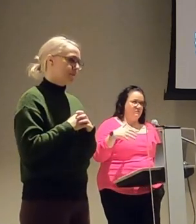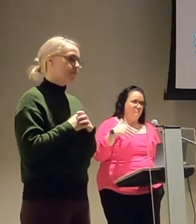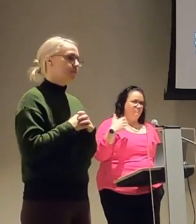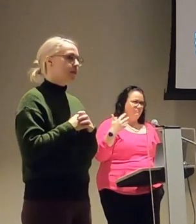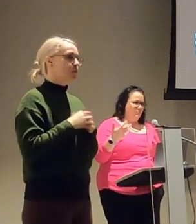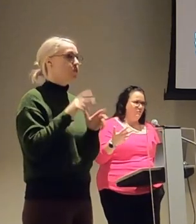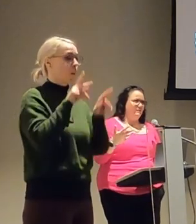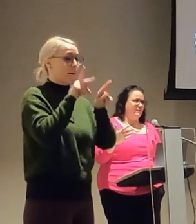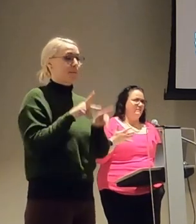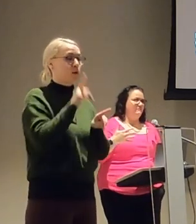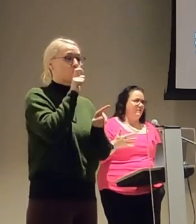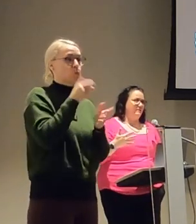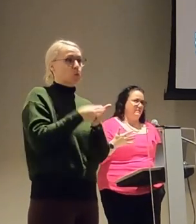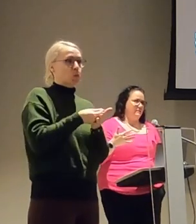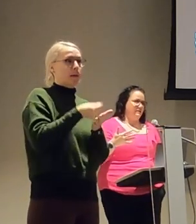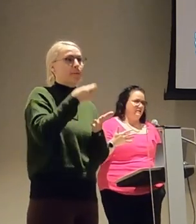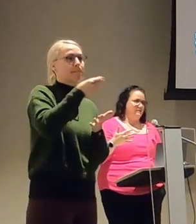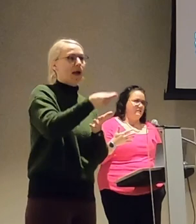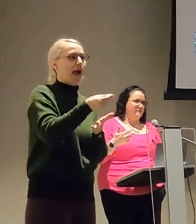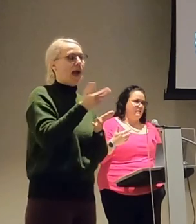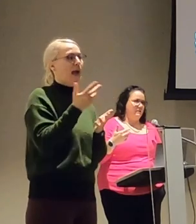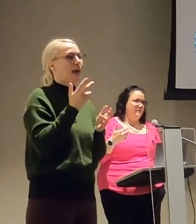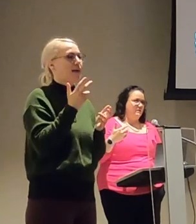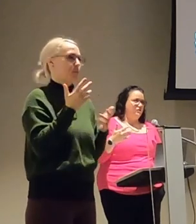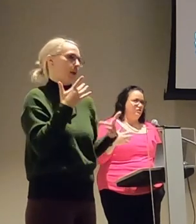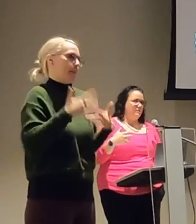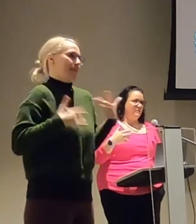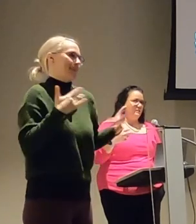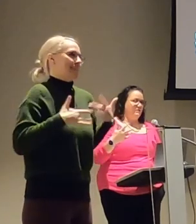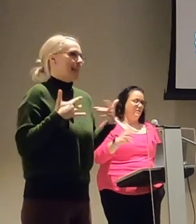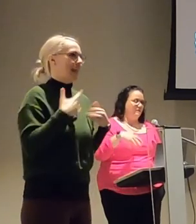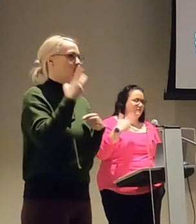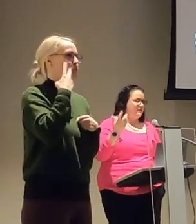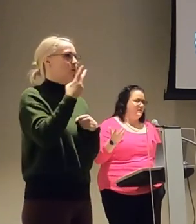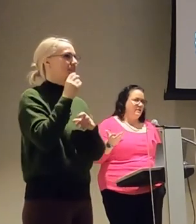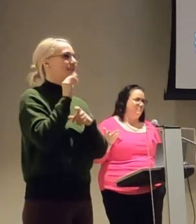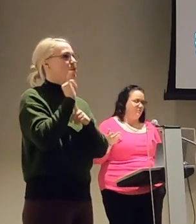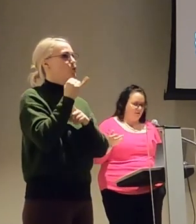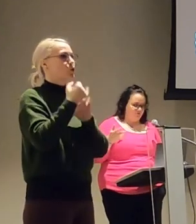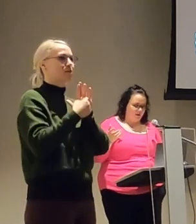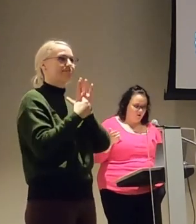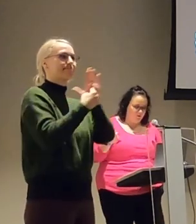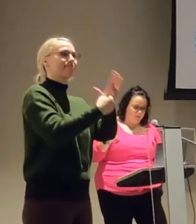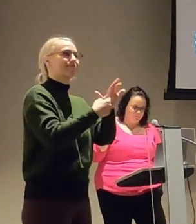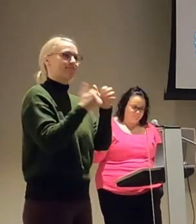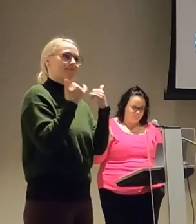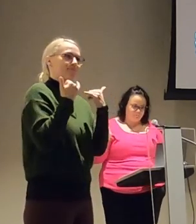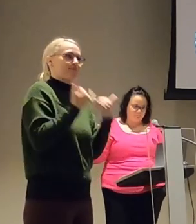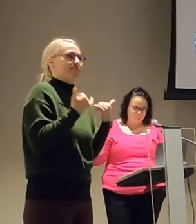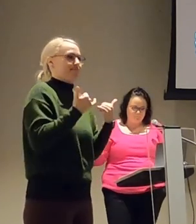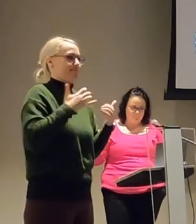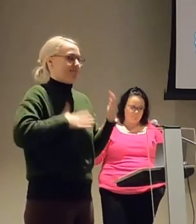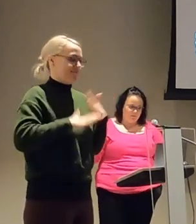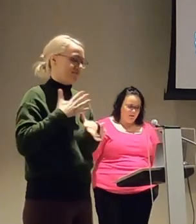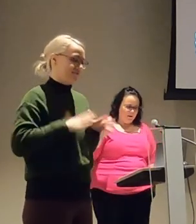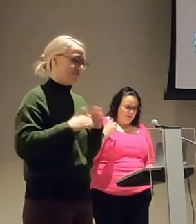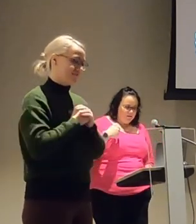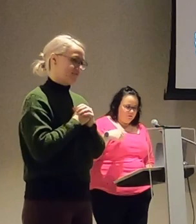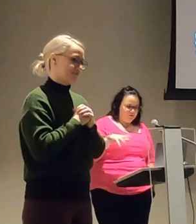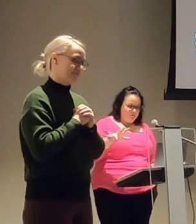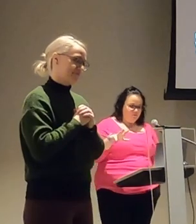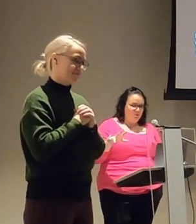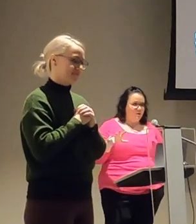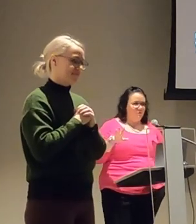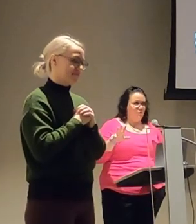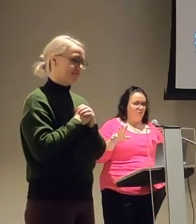patron was more than likely very excited to see Judith in all of this contemporary finery.